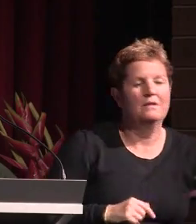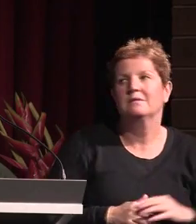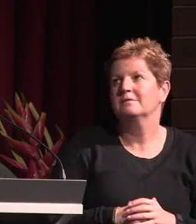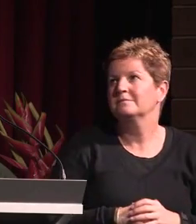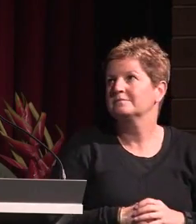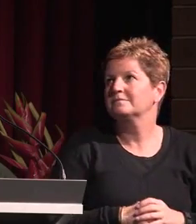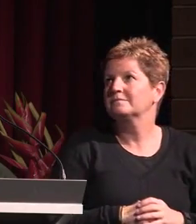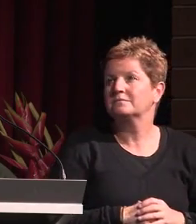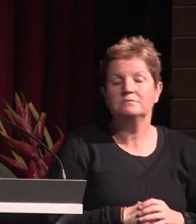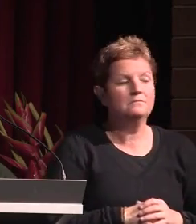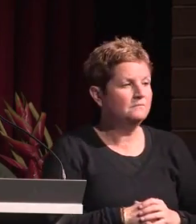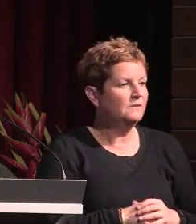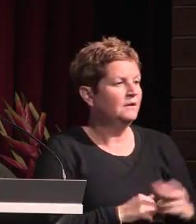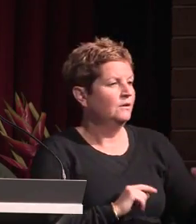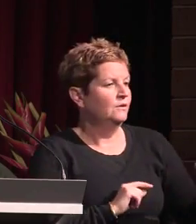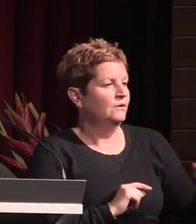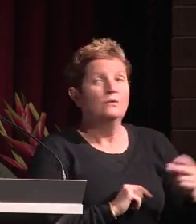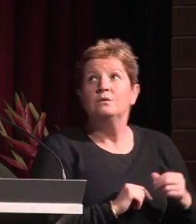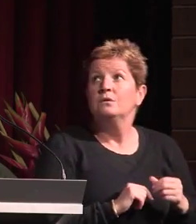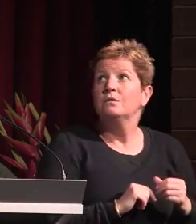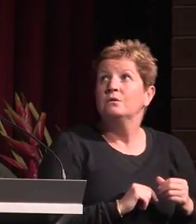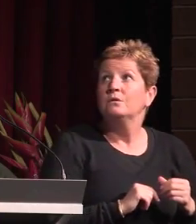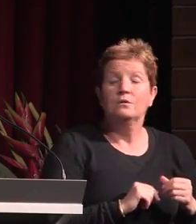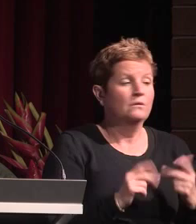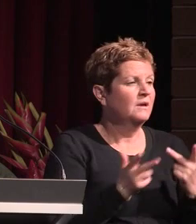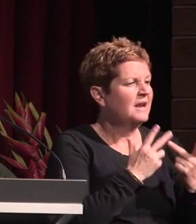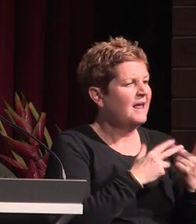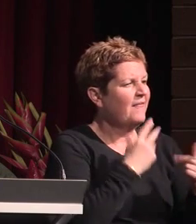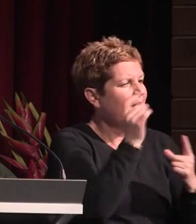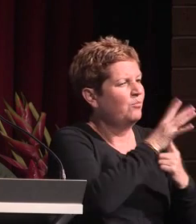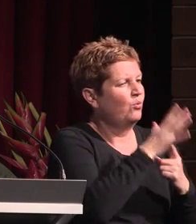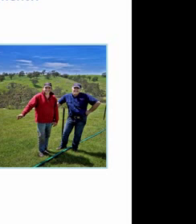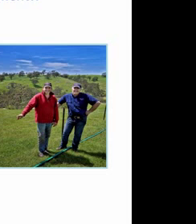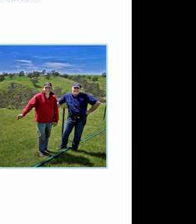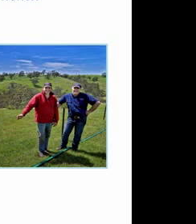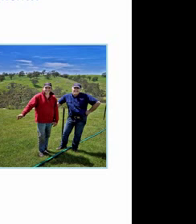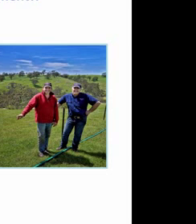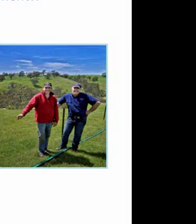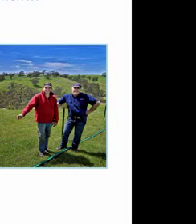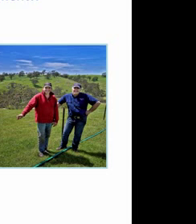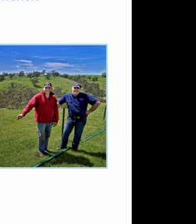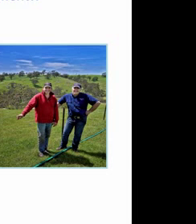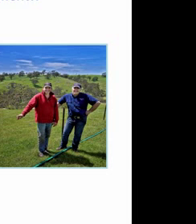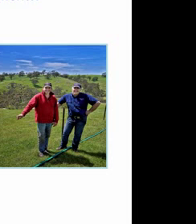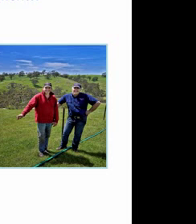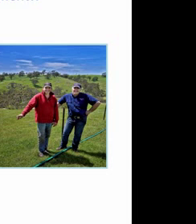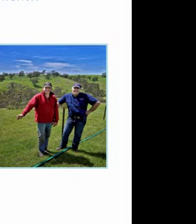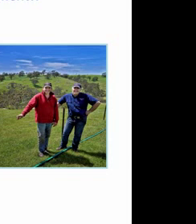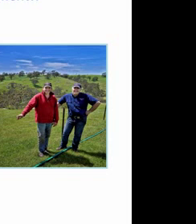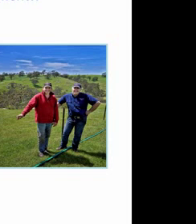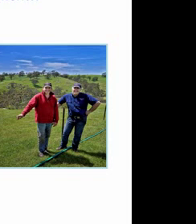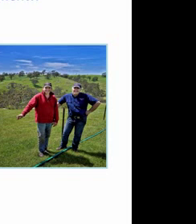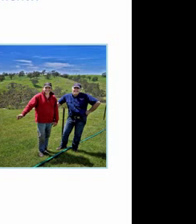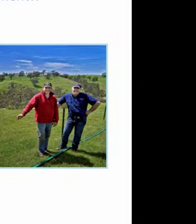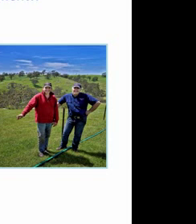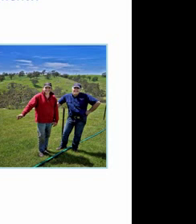But another key learning from doing these action plans is they're not just a good planning tool, but they're also a really good engagement